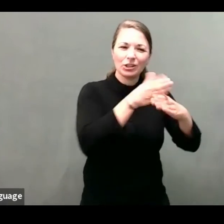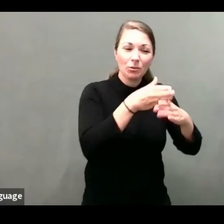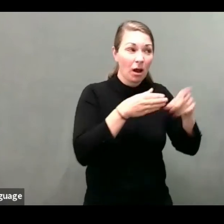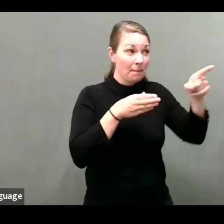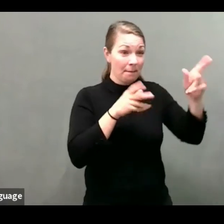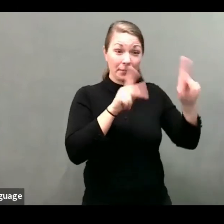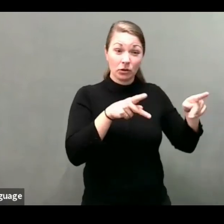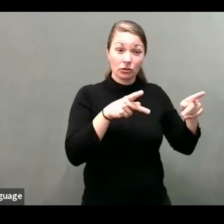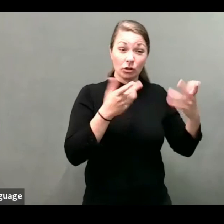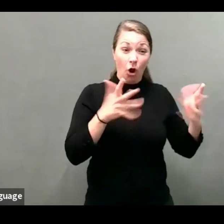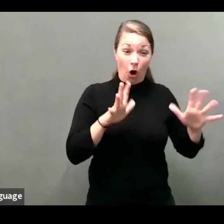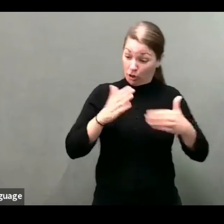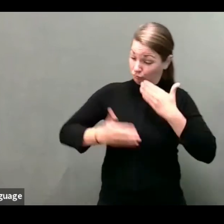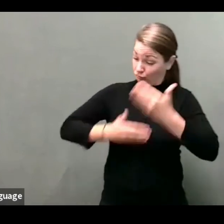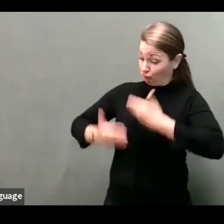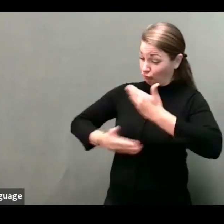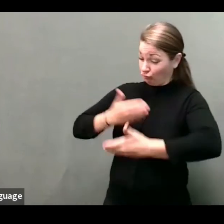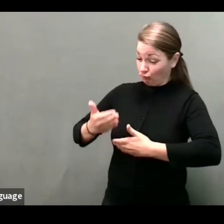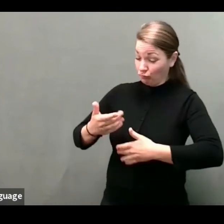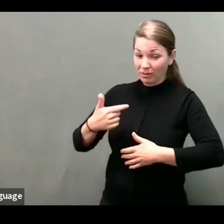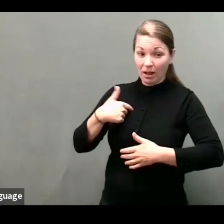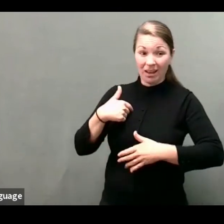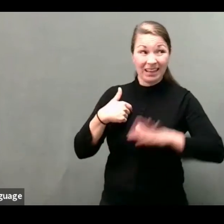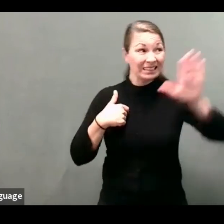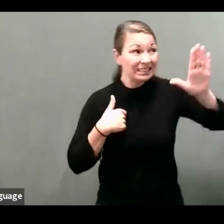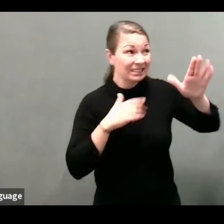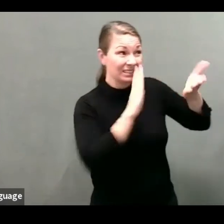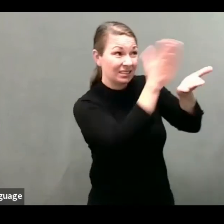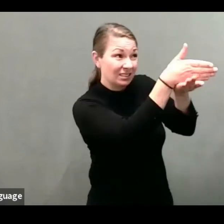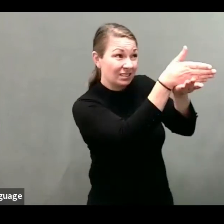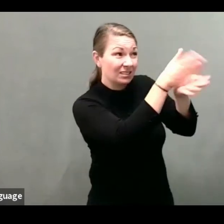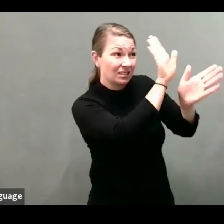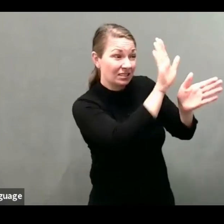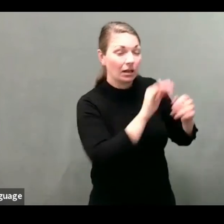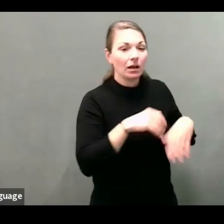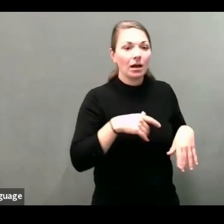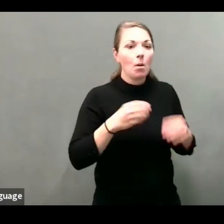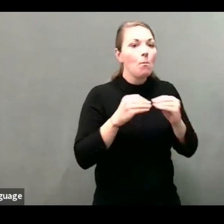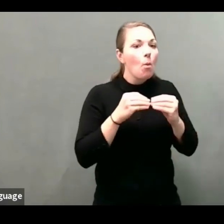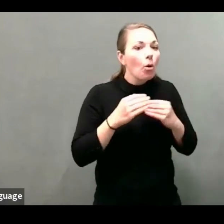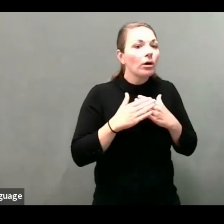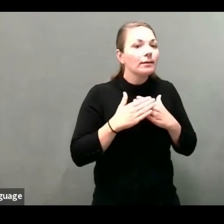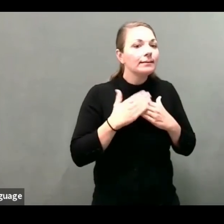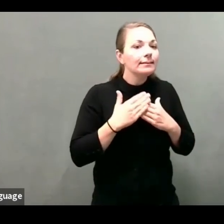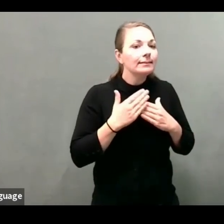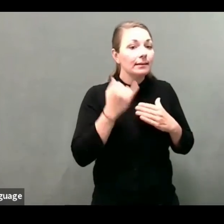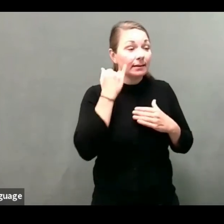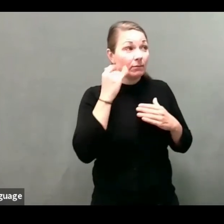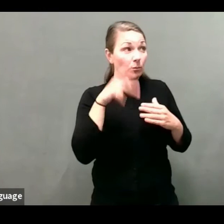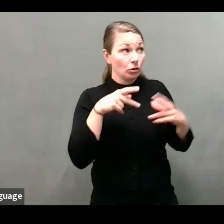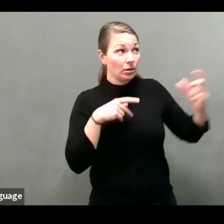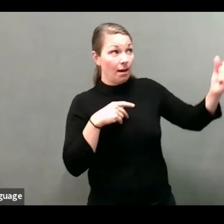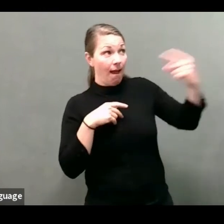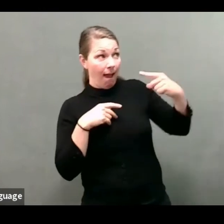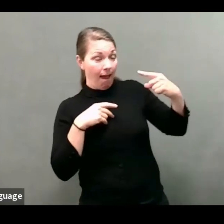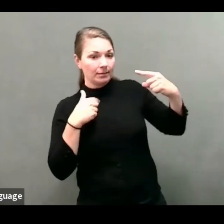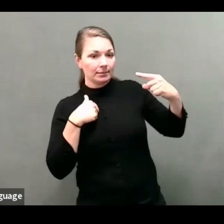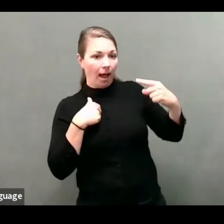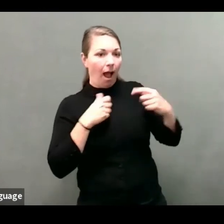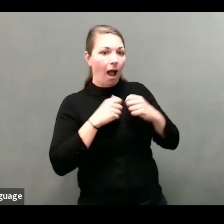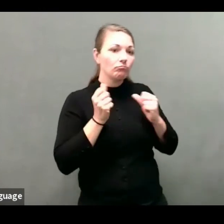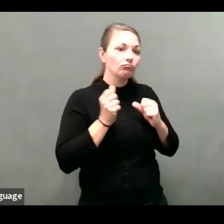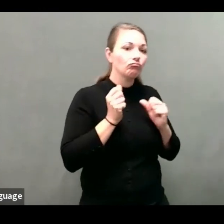that they're already starting. It is much easier to be asked my thoughts and then just share whether or not I'm comfortable with something going